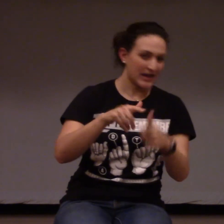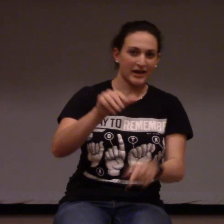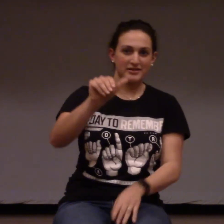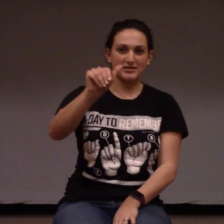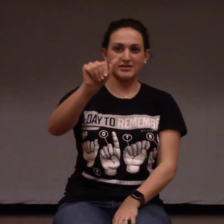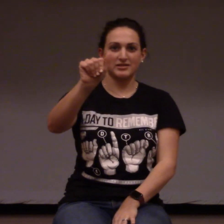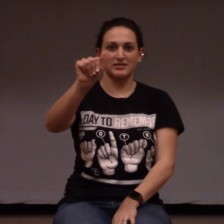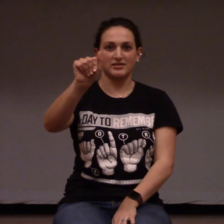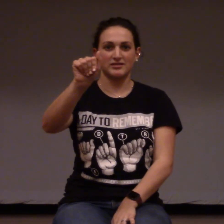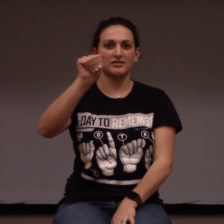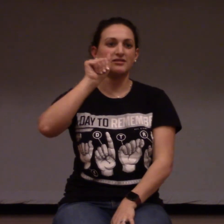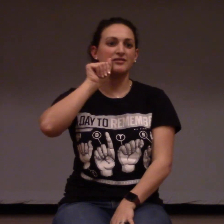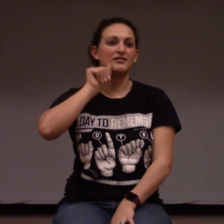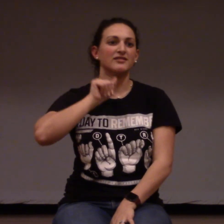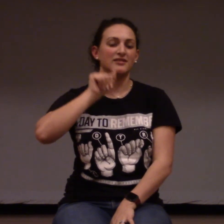Aunt.